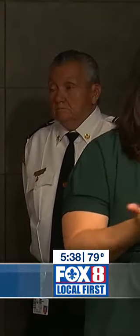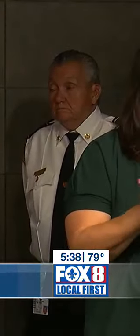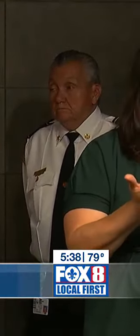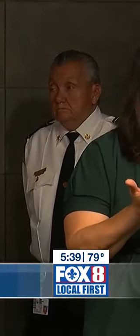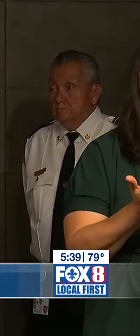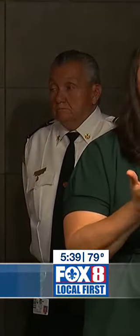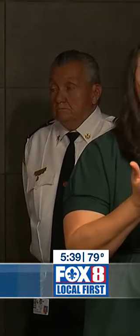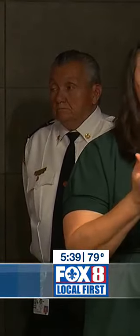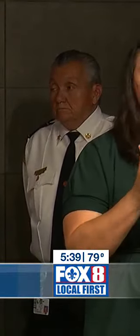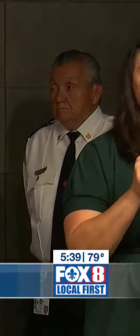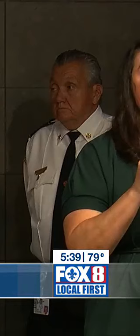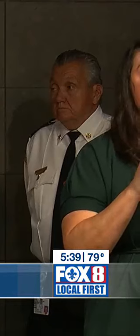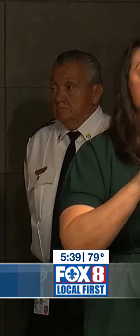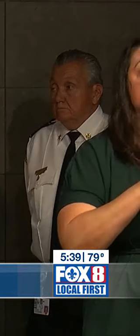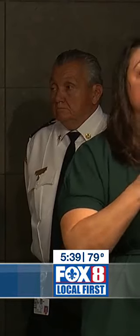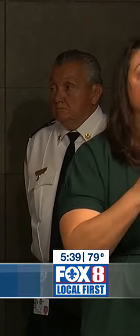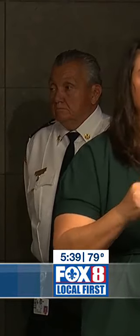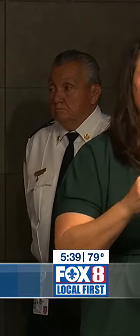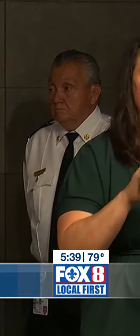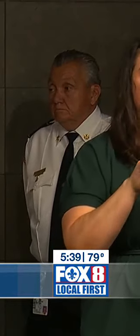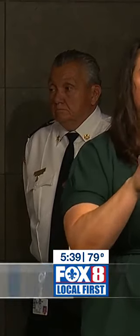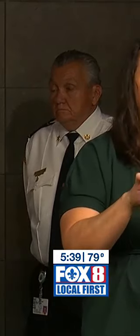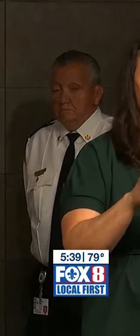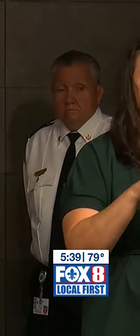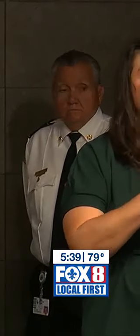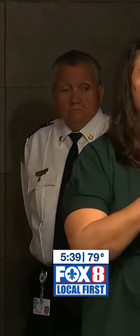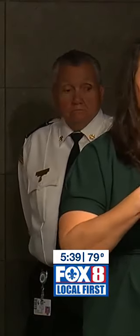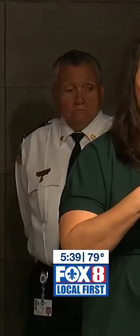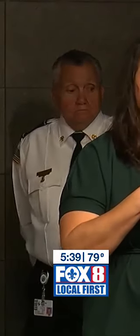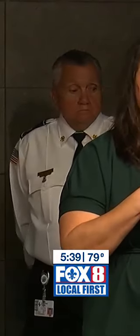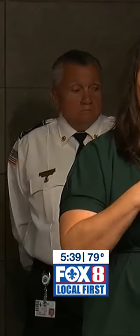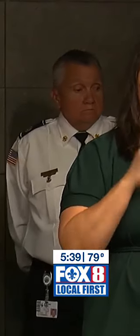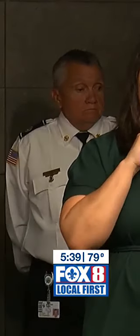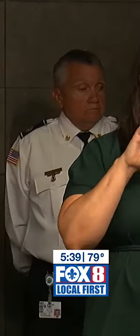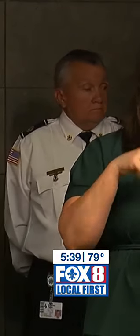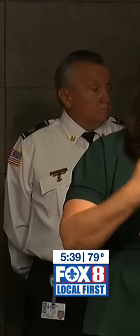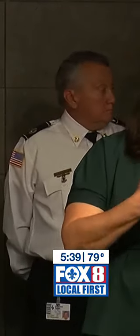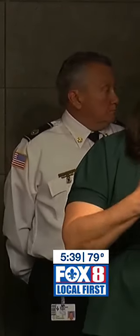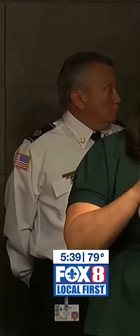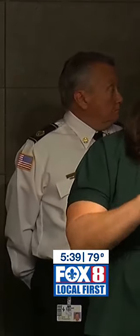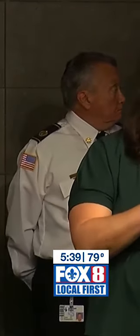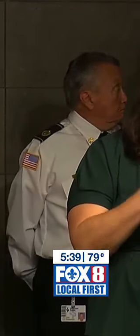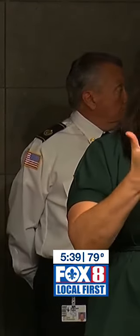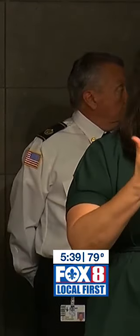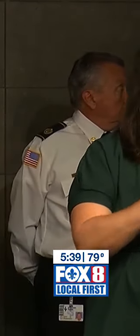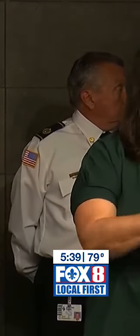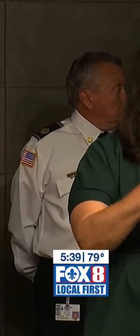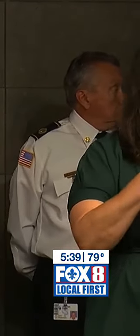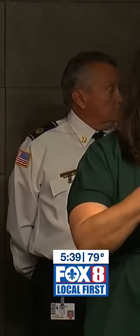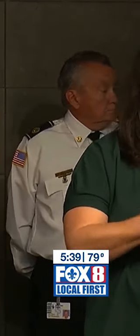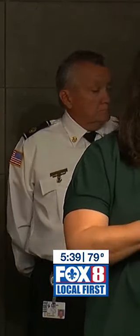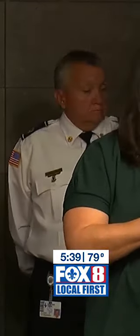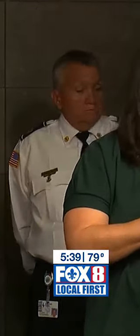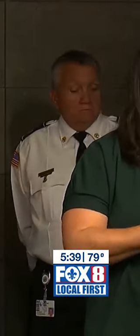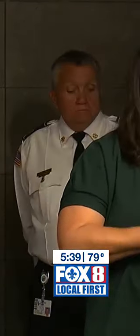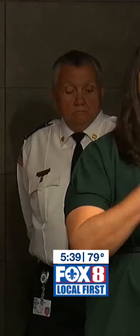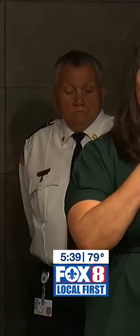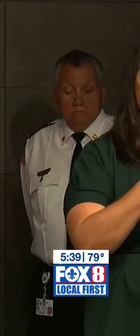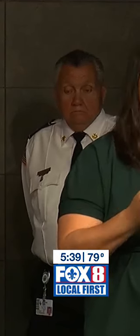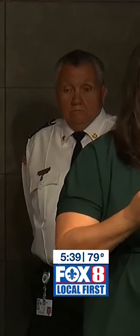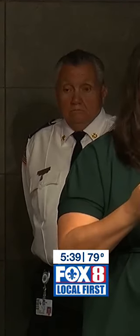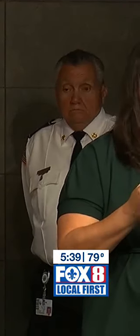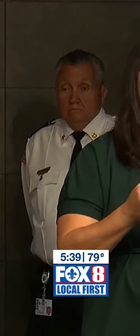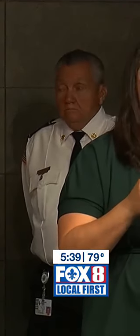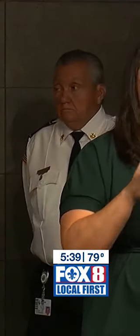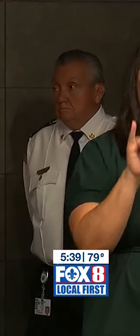new, more resilient code requirements. The codes that we implemented and became law last year are the most resilient on the Gulf Coast, and